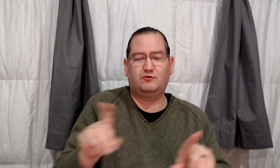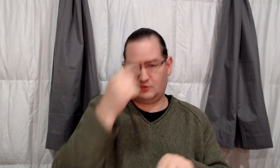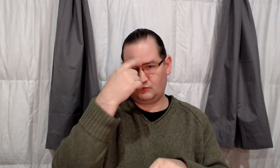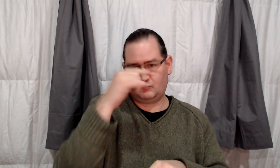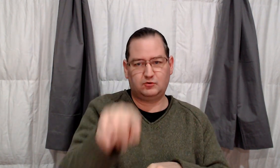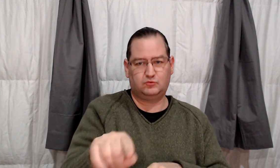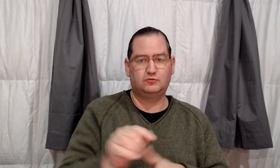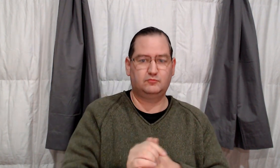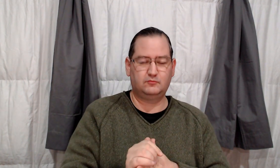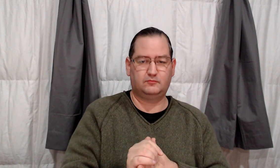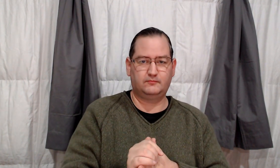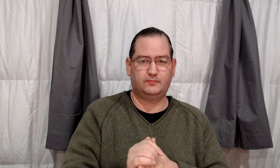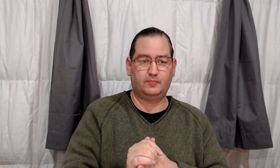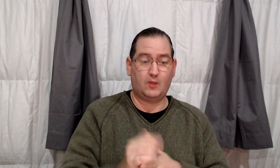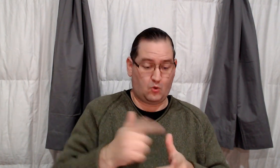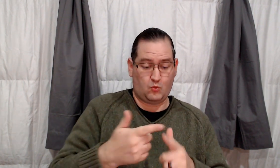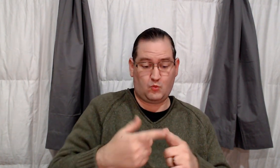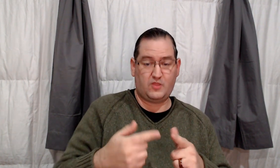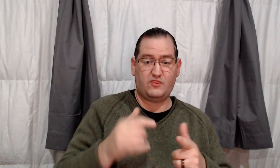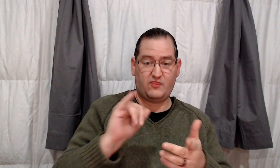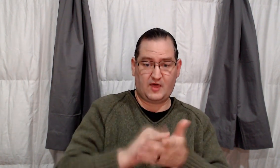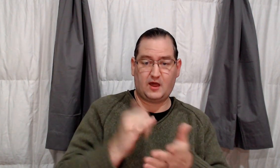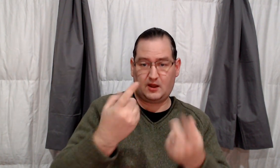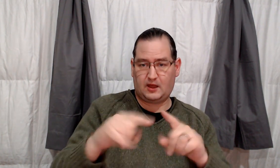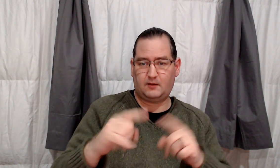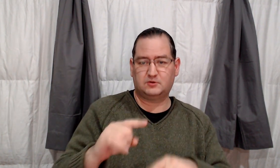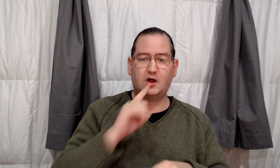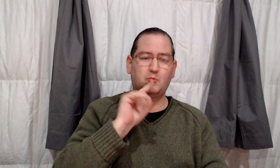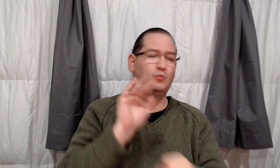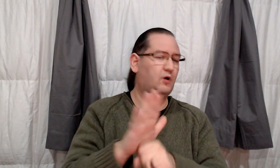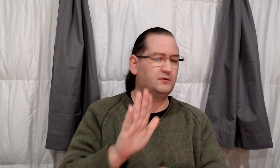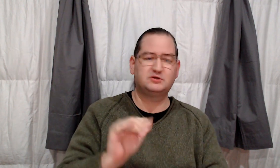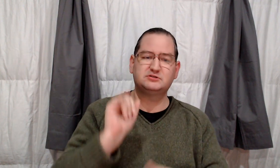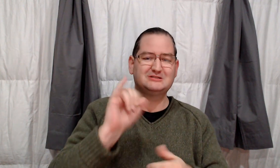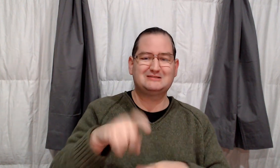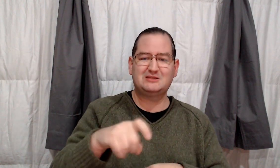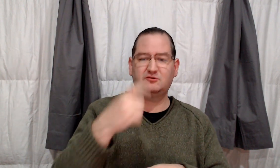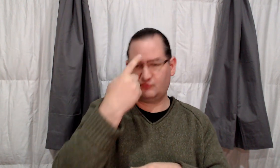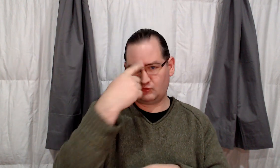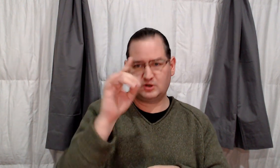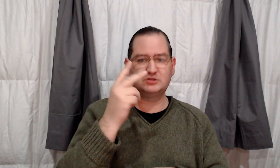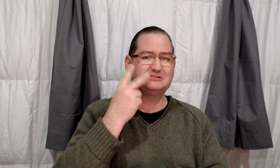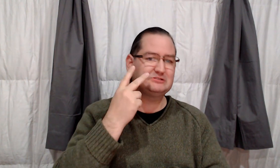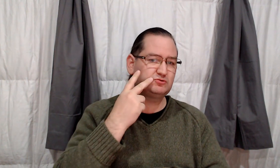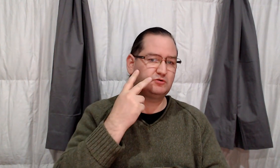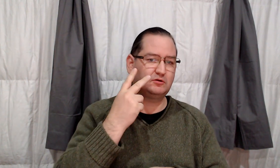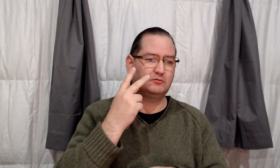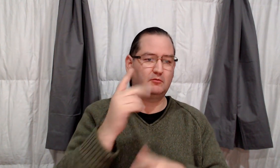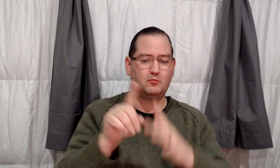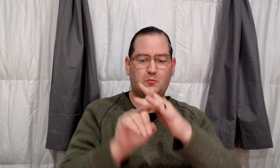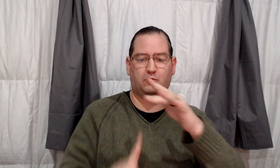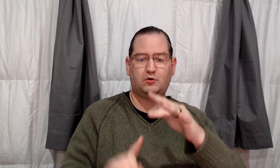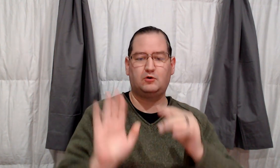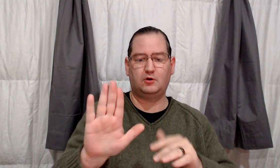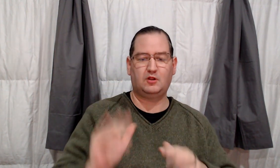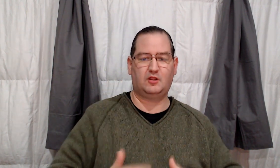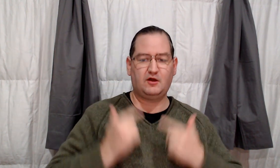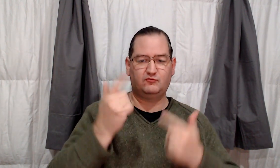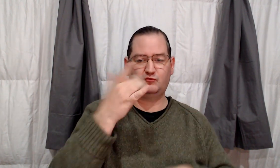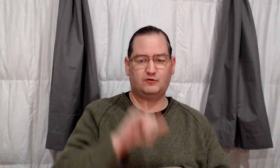the need for a cigarette will be gone from your life forever. And you will have those two choices back that